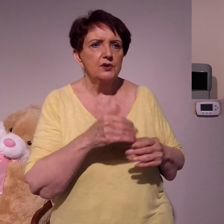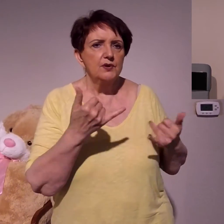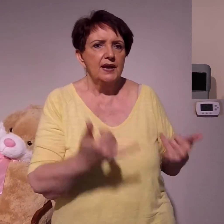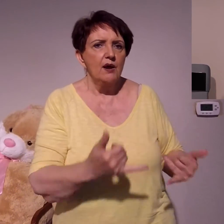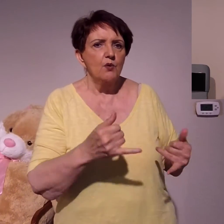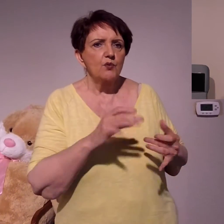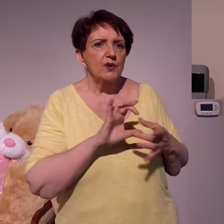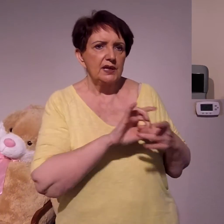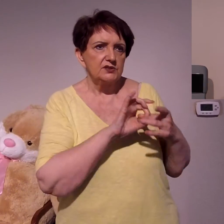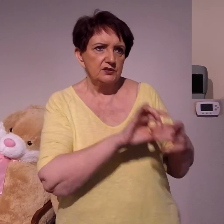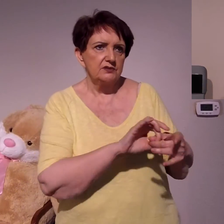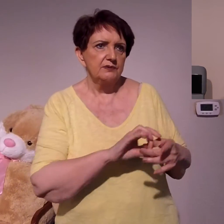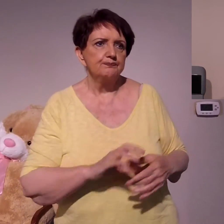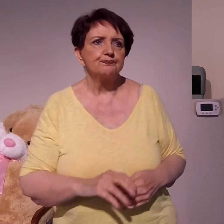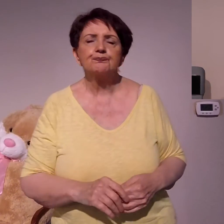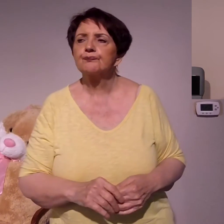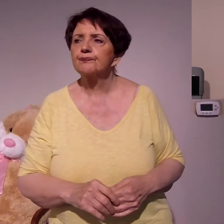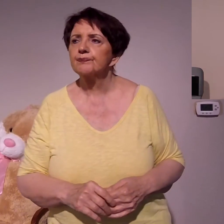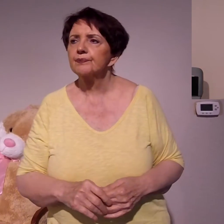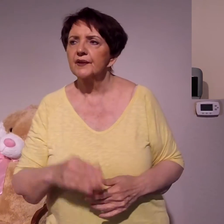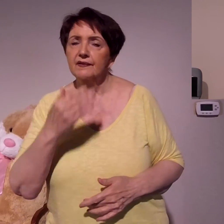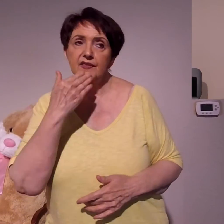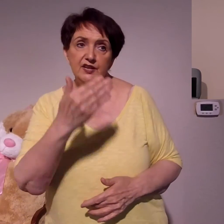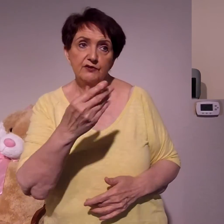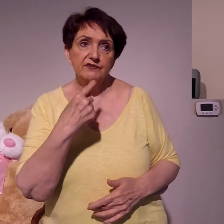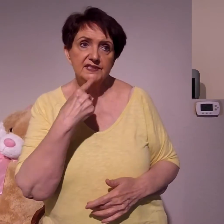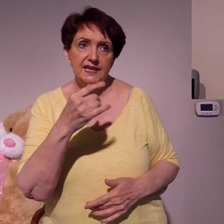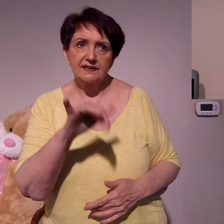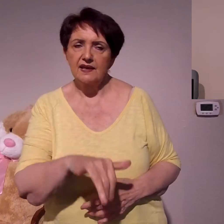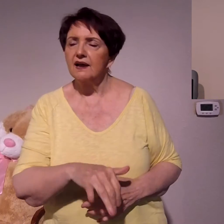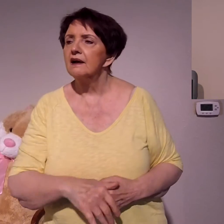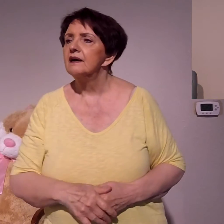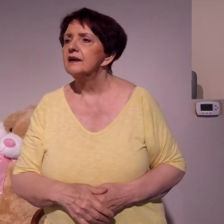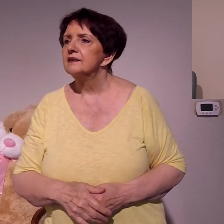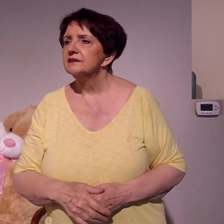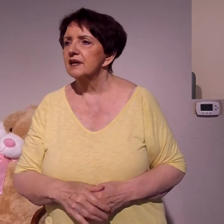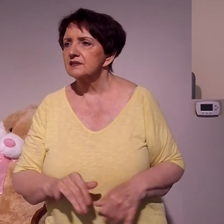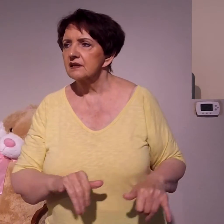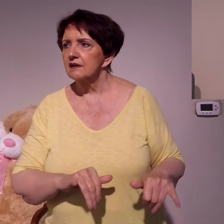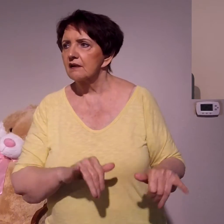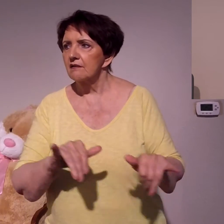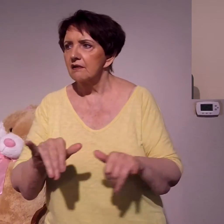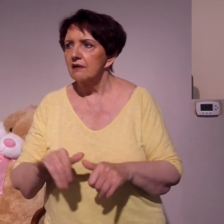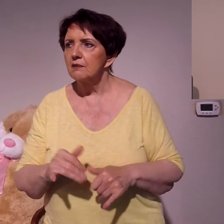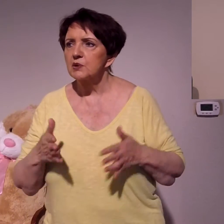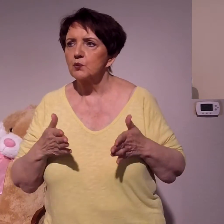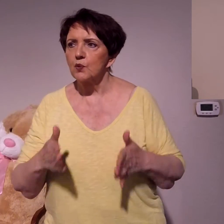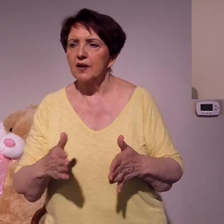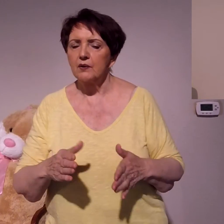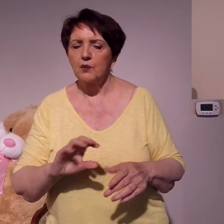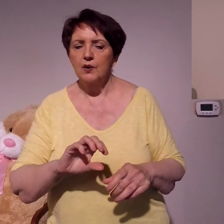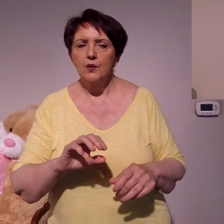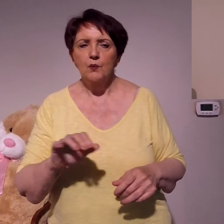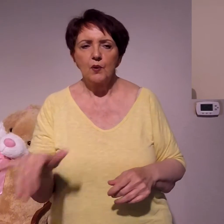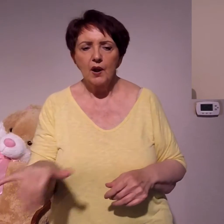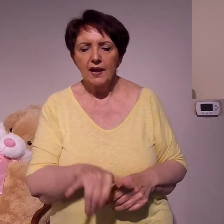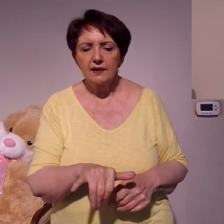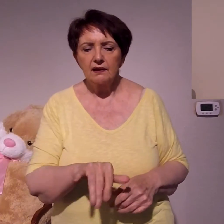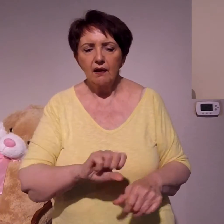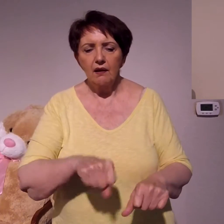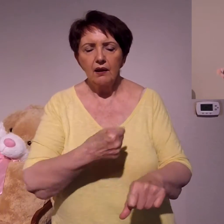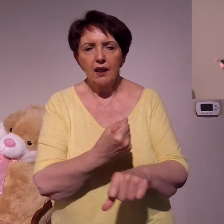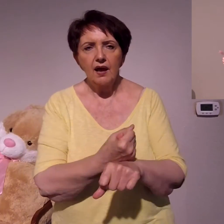child, right? And then you get resentment on both parts. And so those are patterns that we've seen in our family that we've